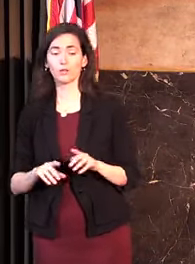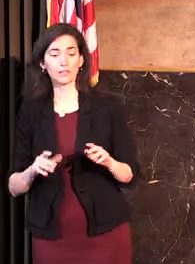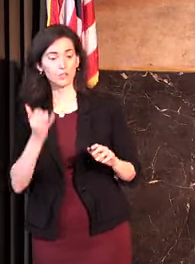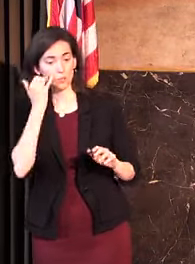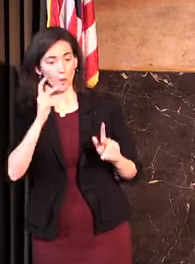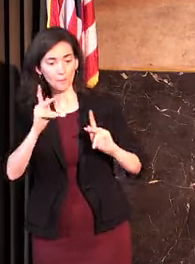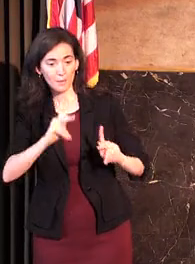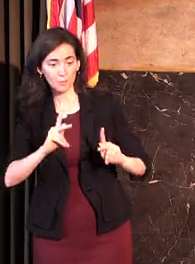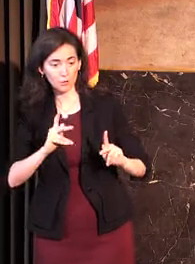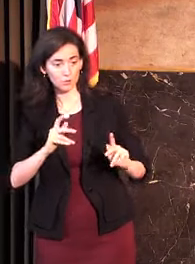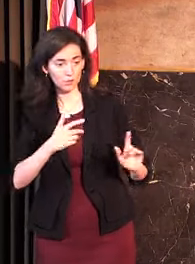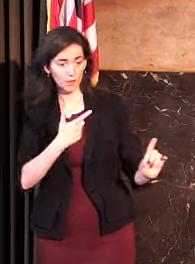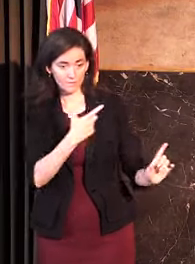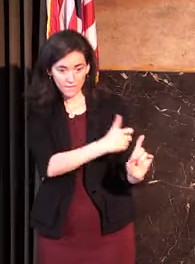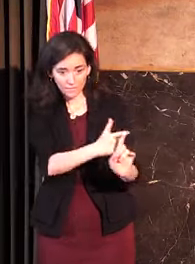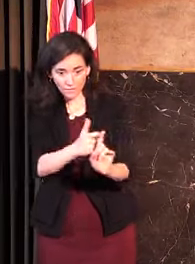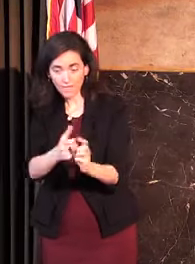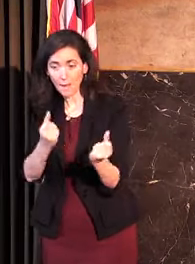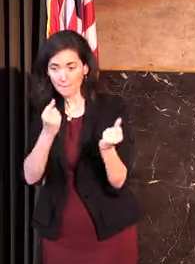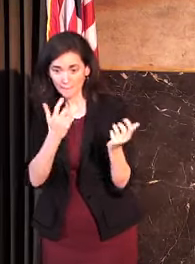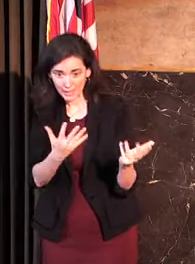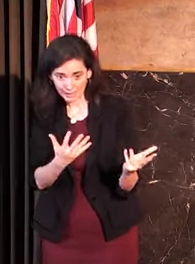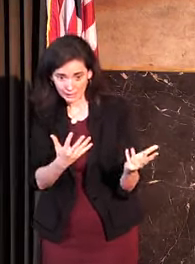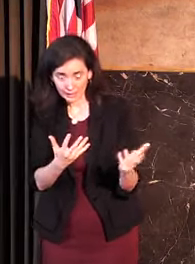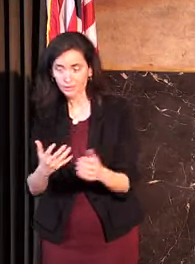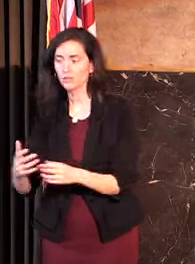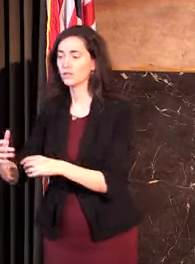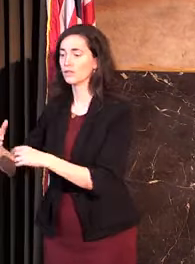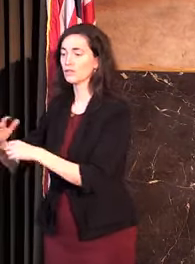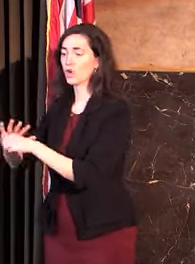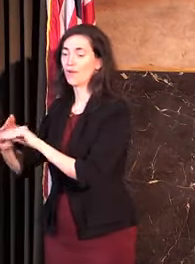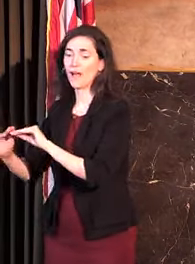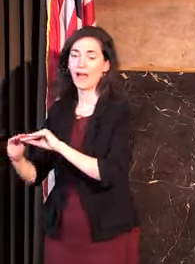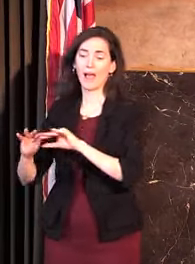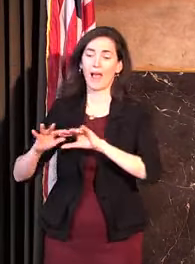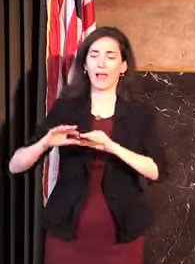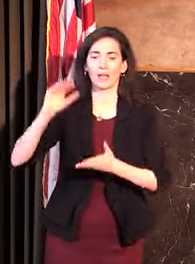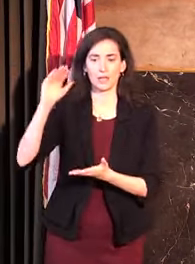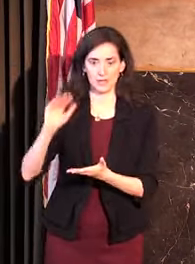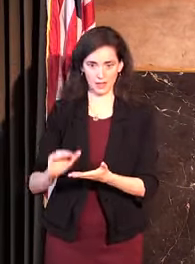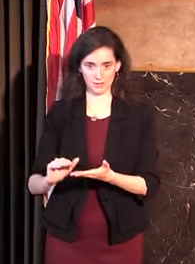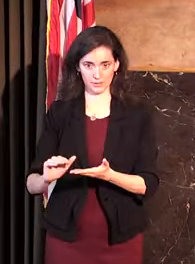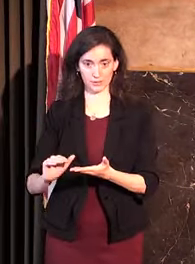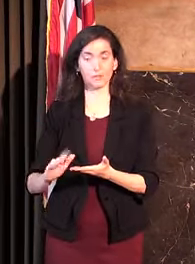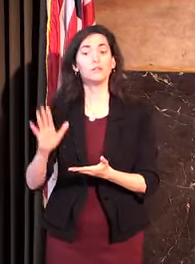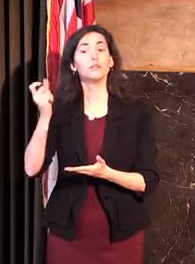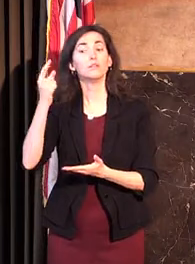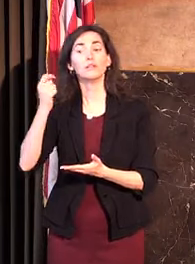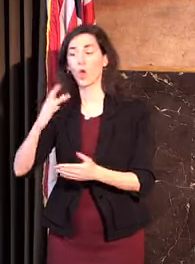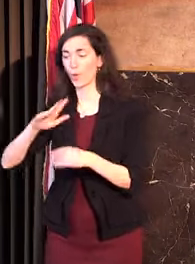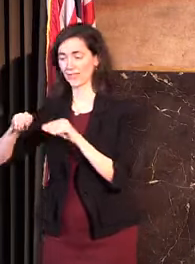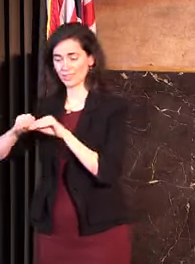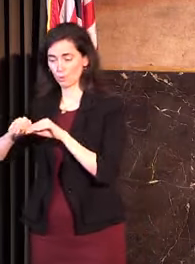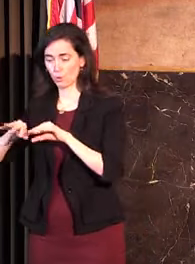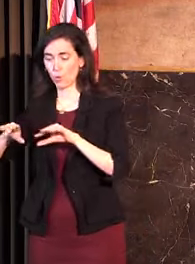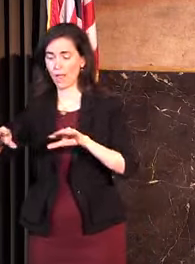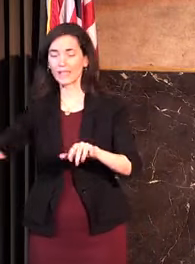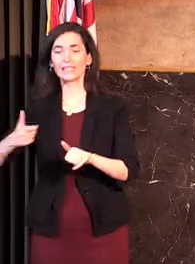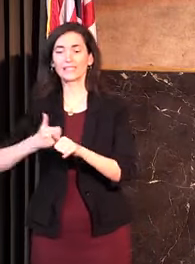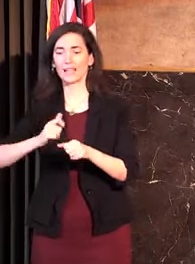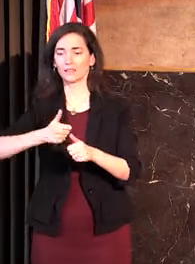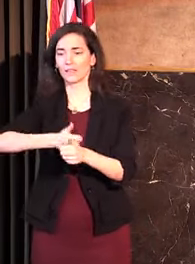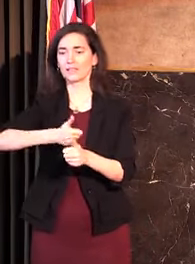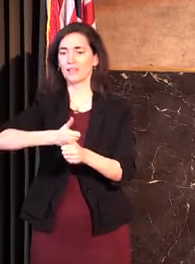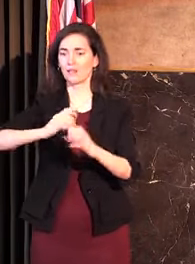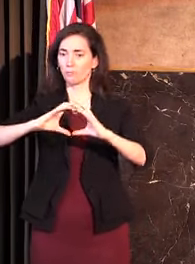vaccinated. Mutations happen as a function of transmission. And if we can drive down transmission here and elsewhere around the country and around the